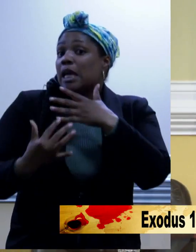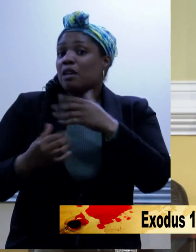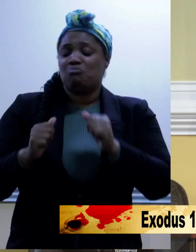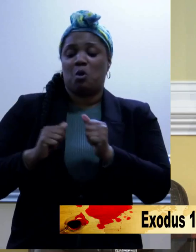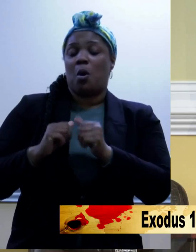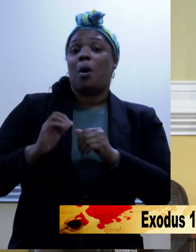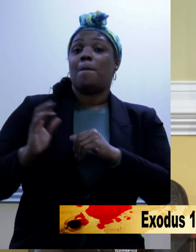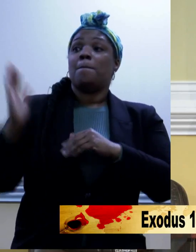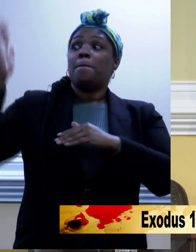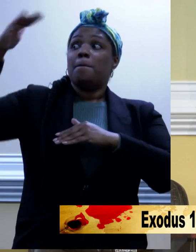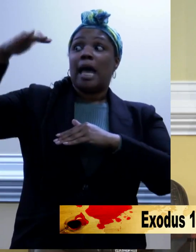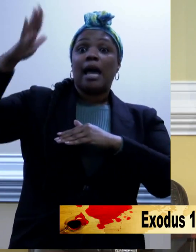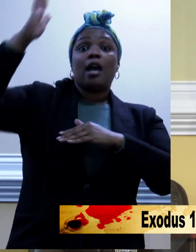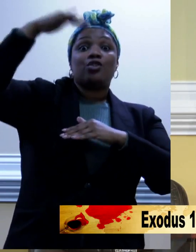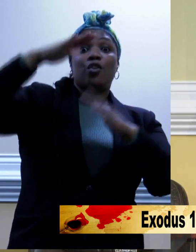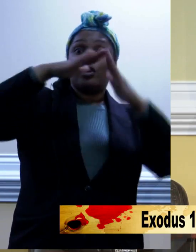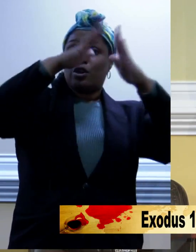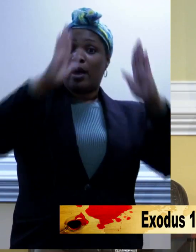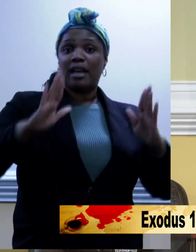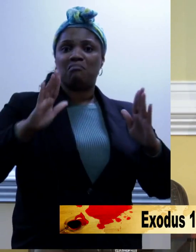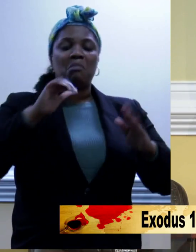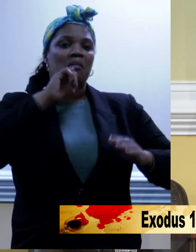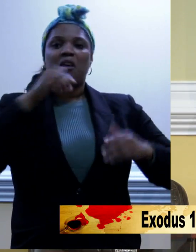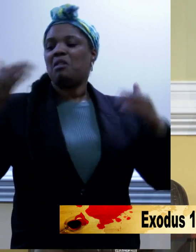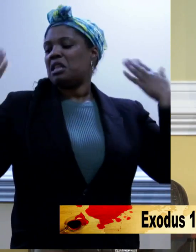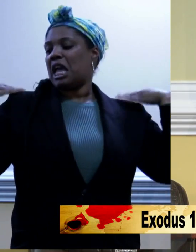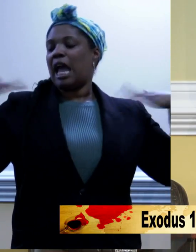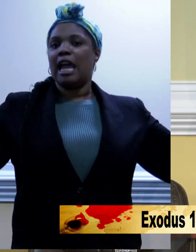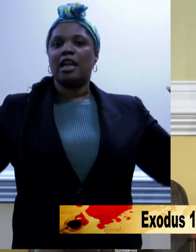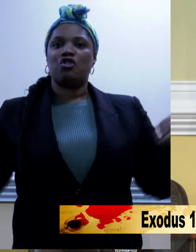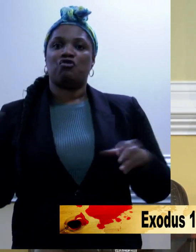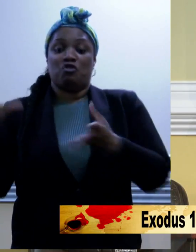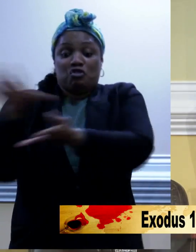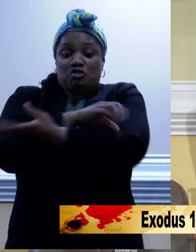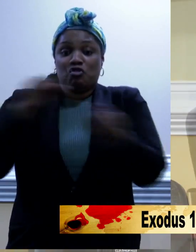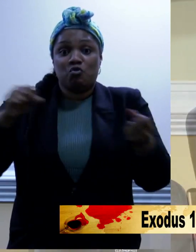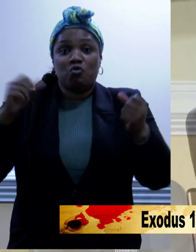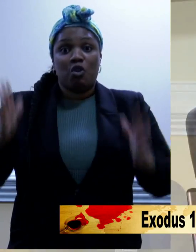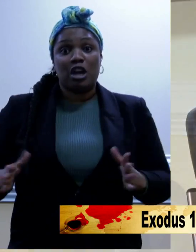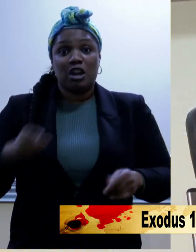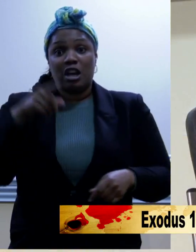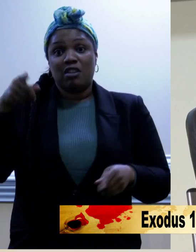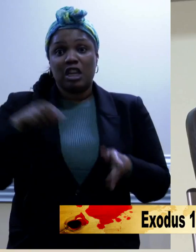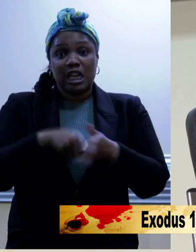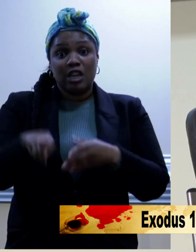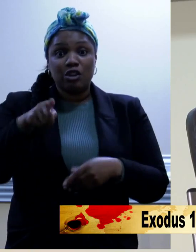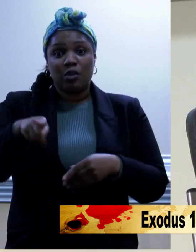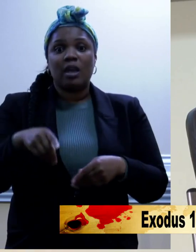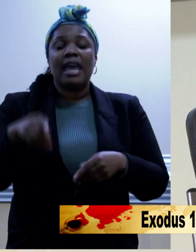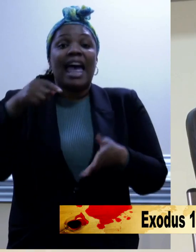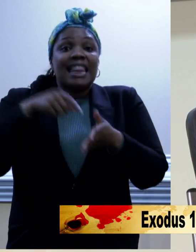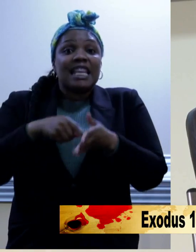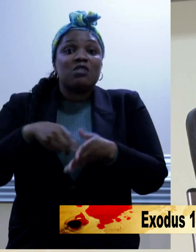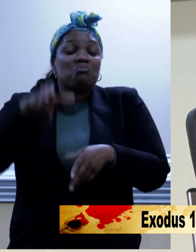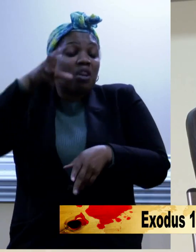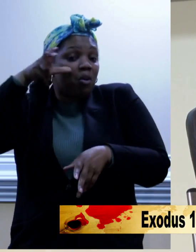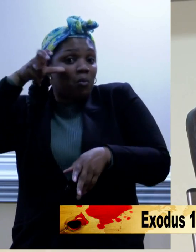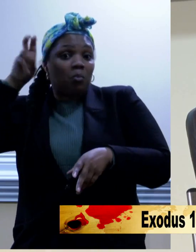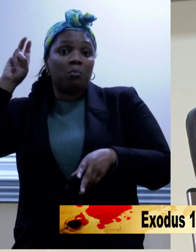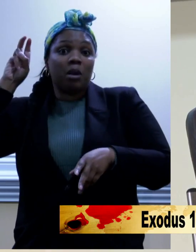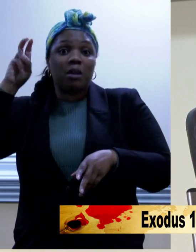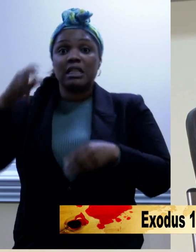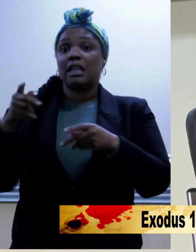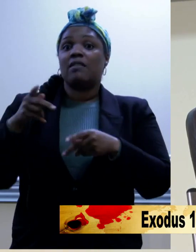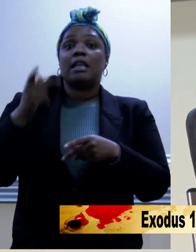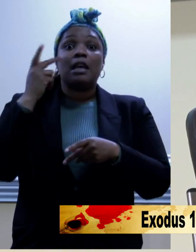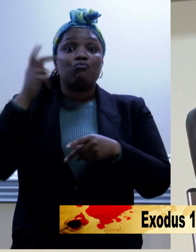house. And I ain't going to let the destroyer come into you. Go ahead and read. And this day shall be unto you for a memorial. Uh-huh. And you shall